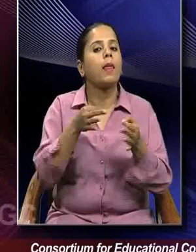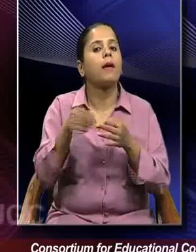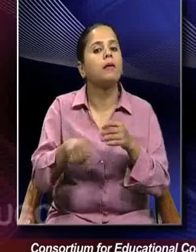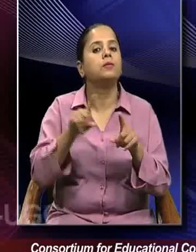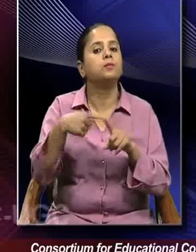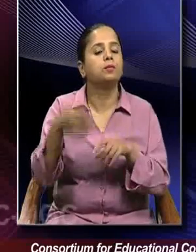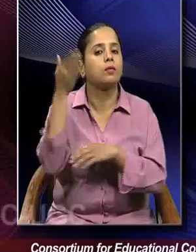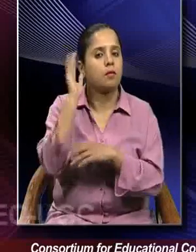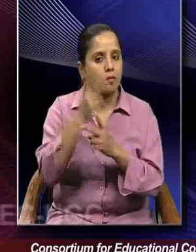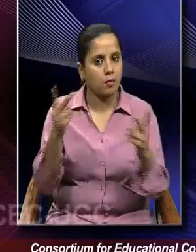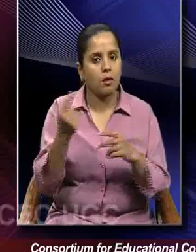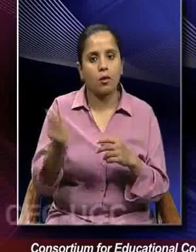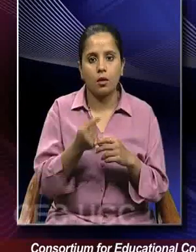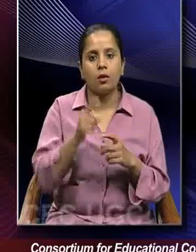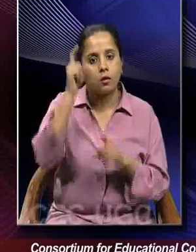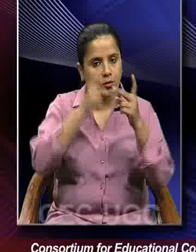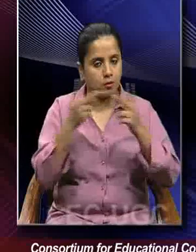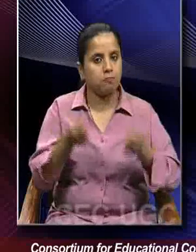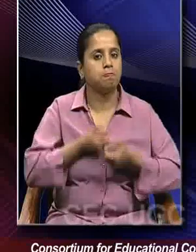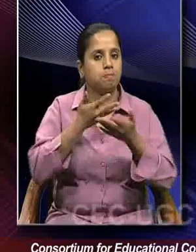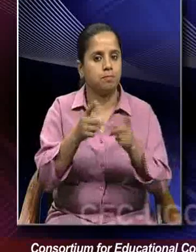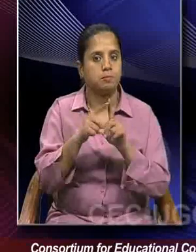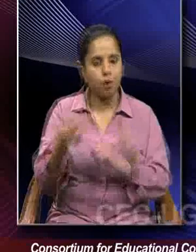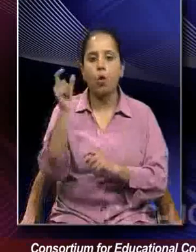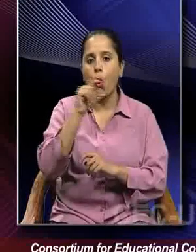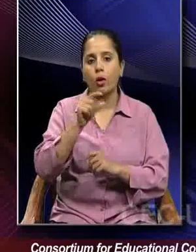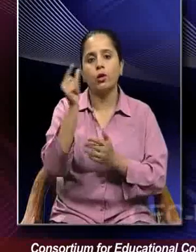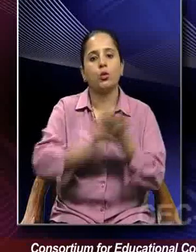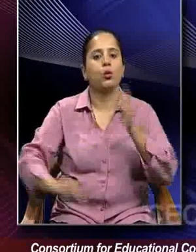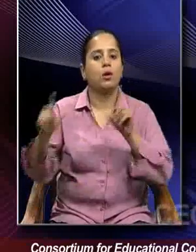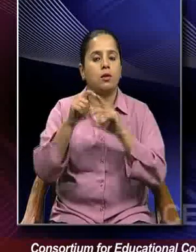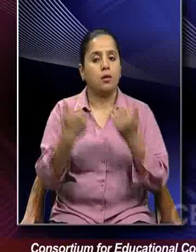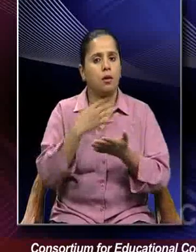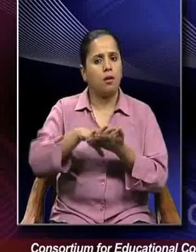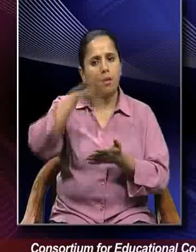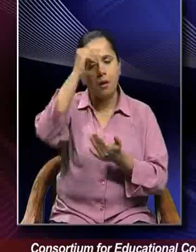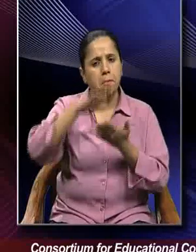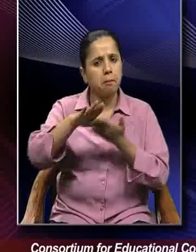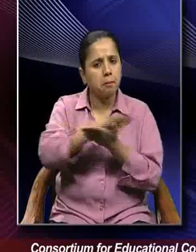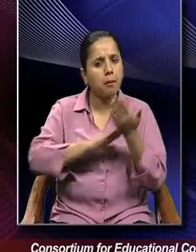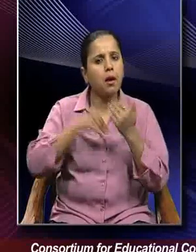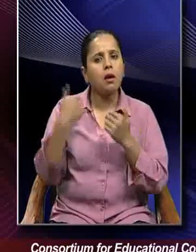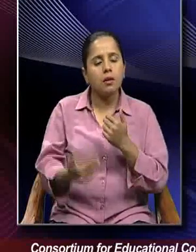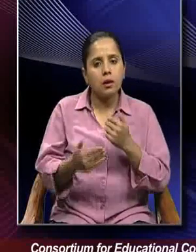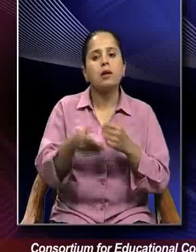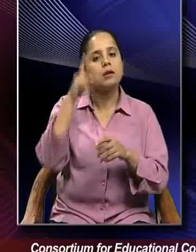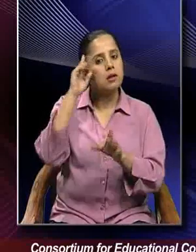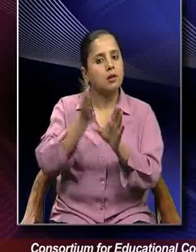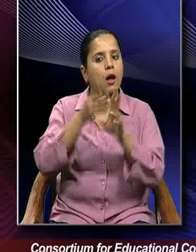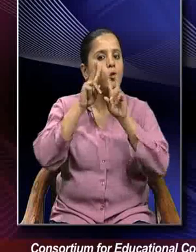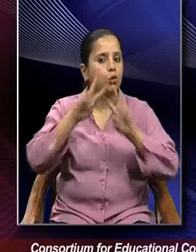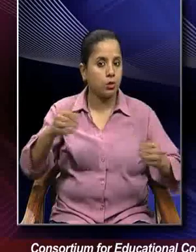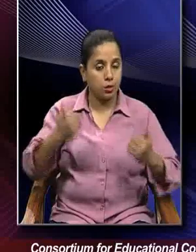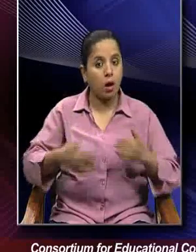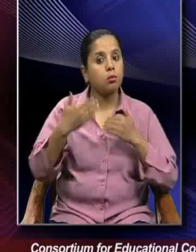the lecture using symbolic expressions. We have been learning about basics in psychological research, and today we